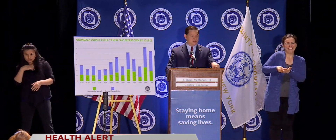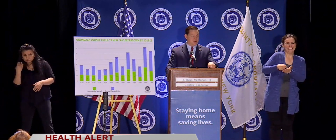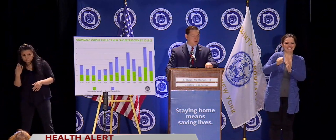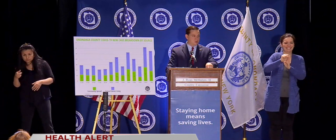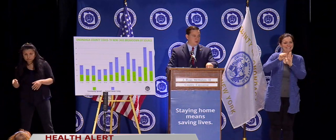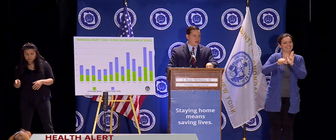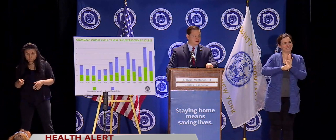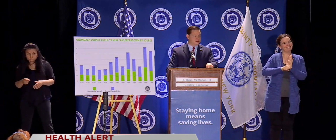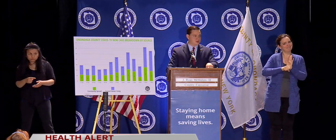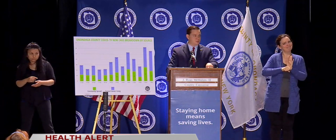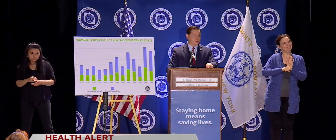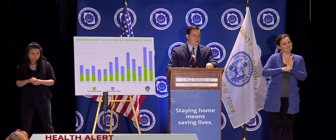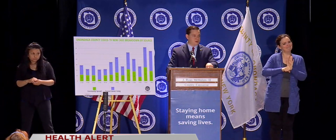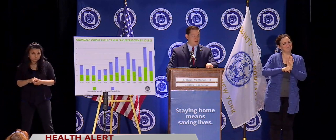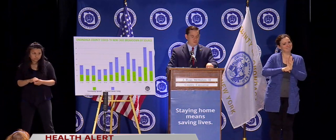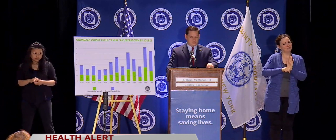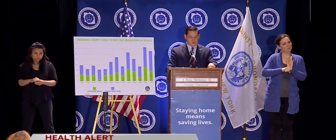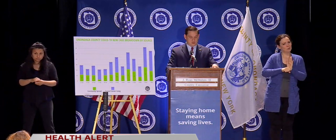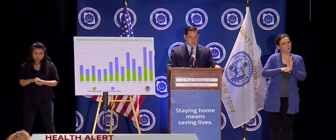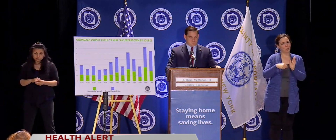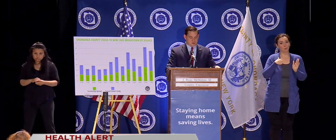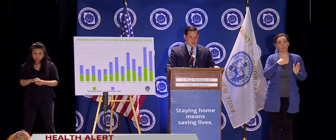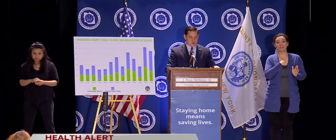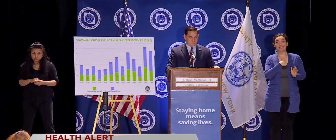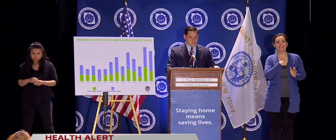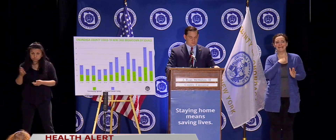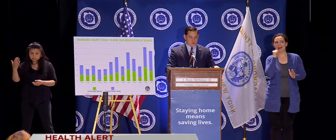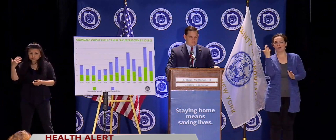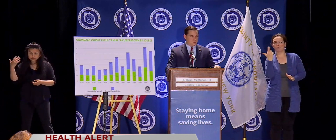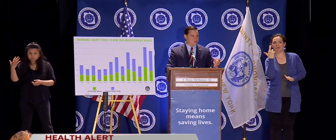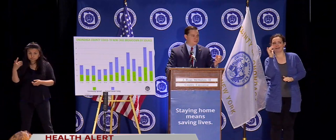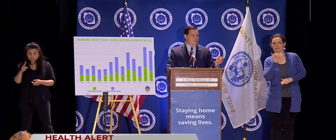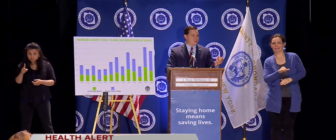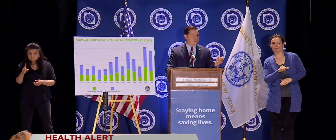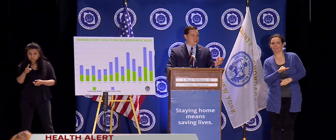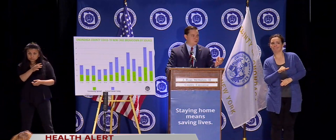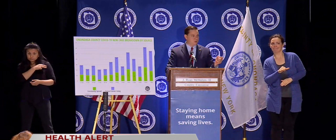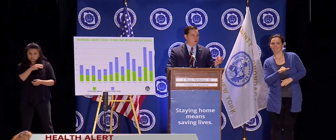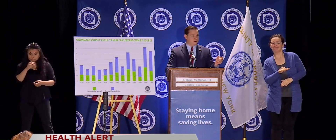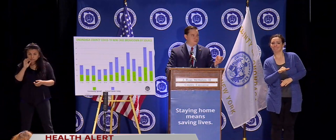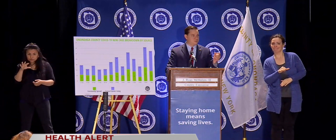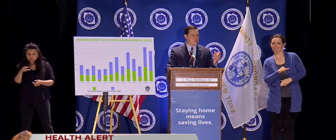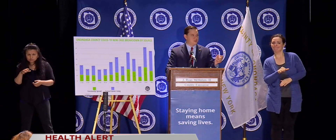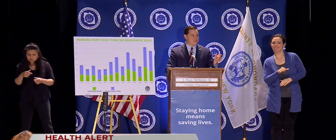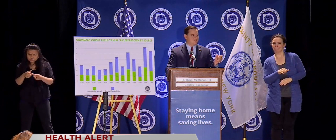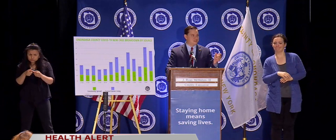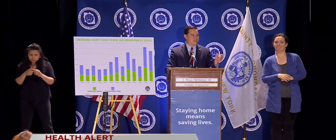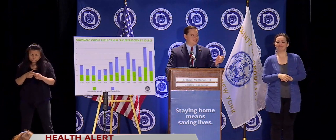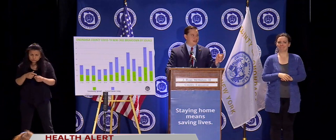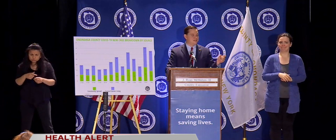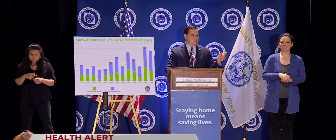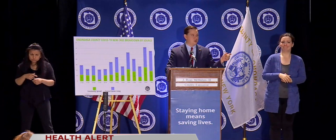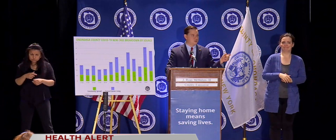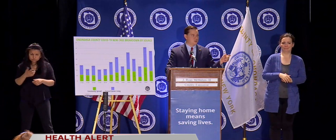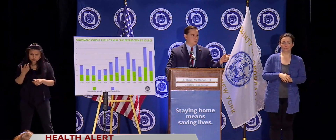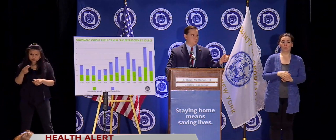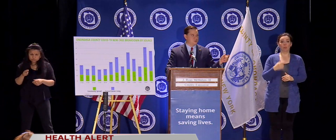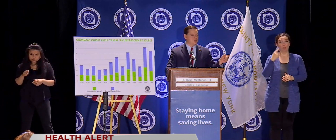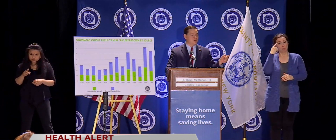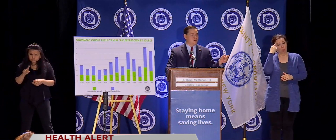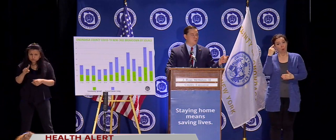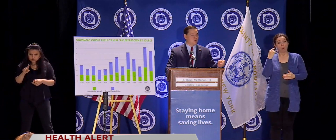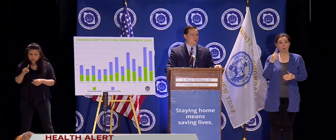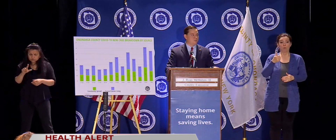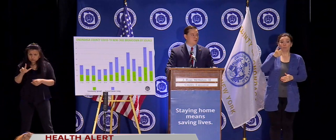Jim Mulder did an article where he asked us a couple of days ago. I think the number is 17. We were under the assumption that the 17 deaths in nursing